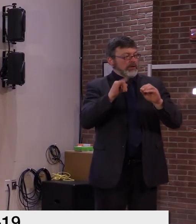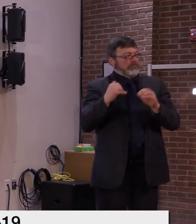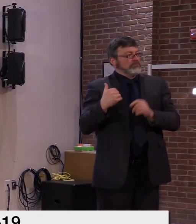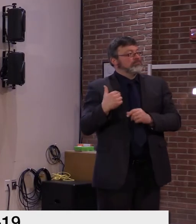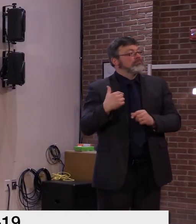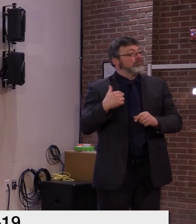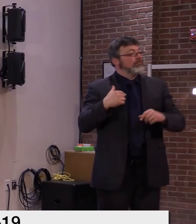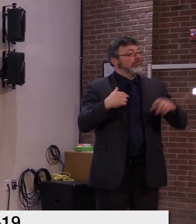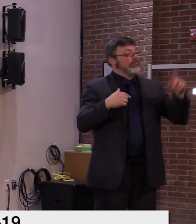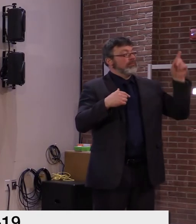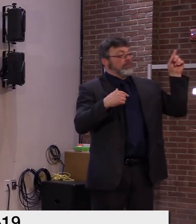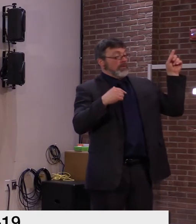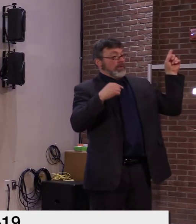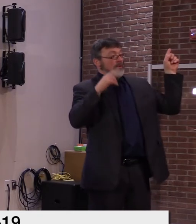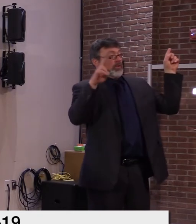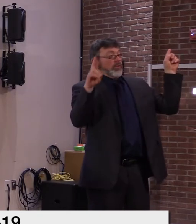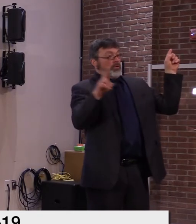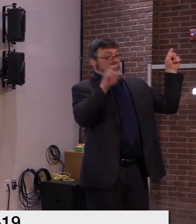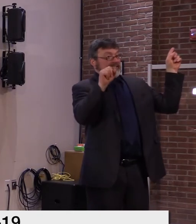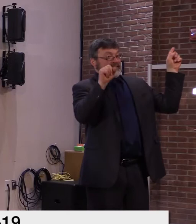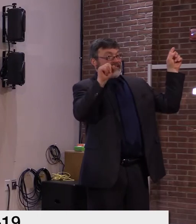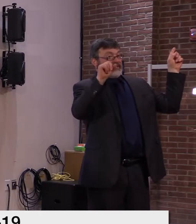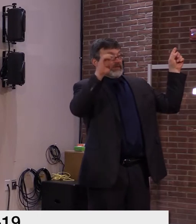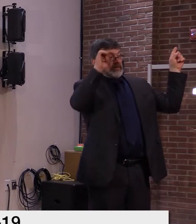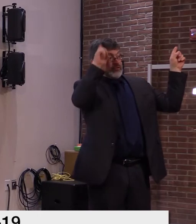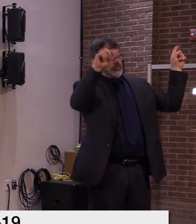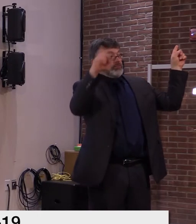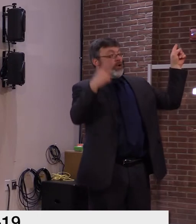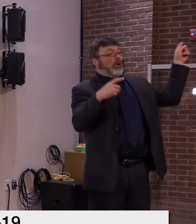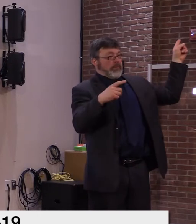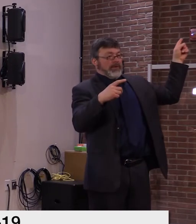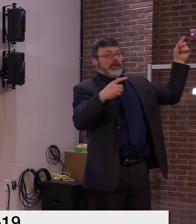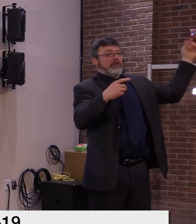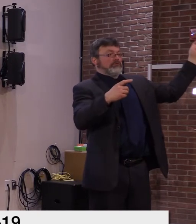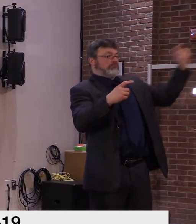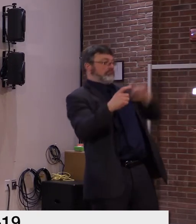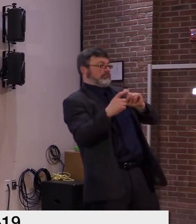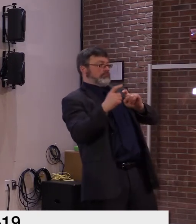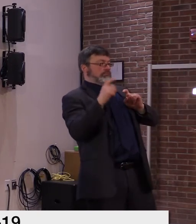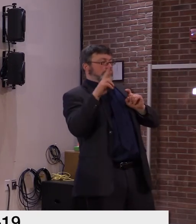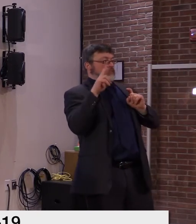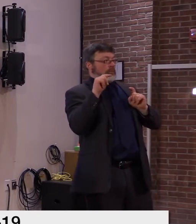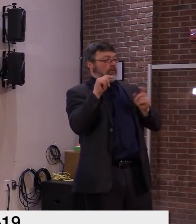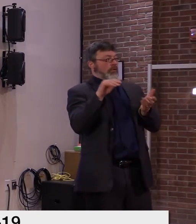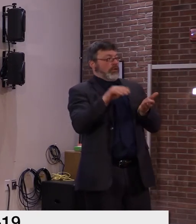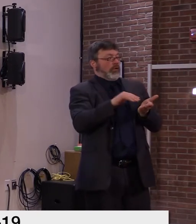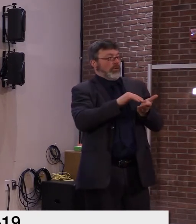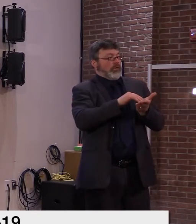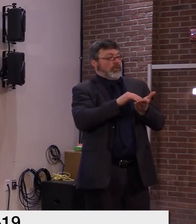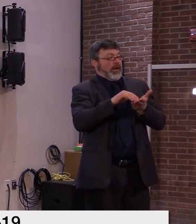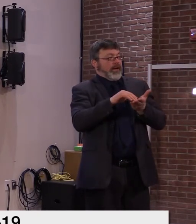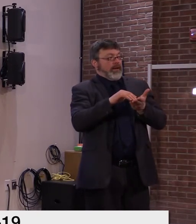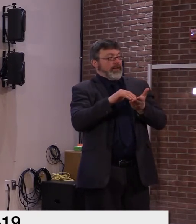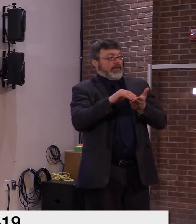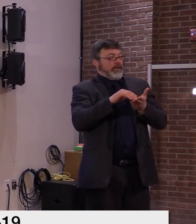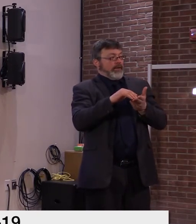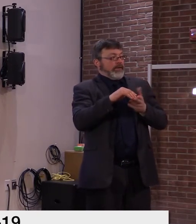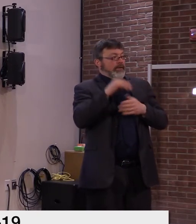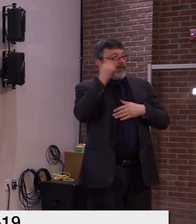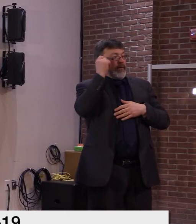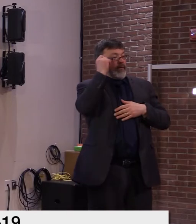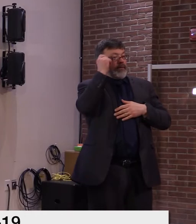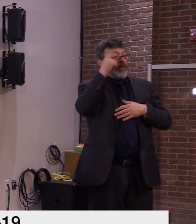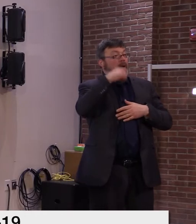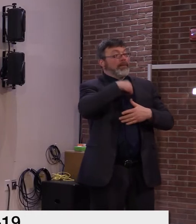on the testing, but the waiver invitation will not include the ability to request a waiver for holding the test itself. We will be required to administer the